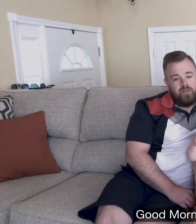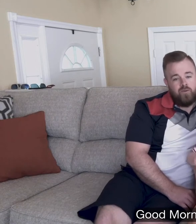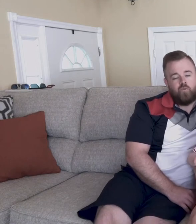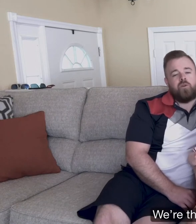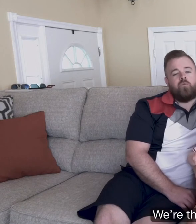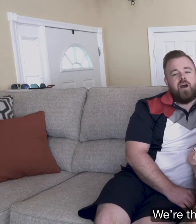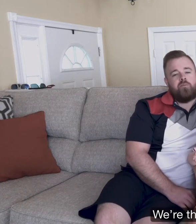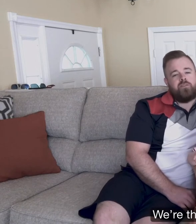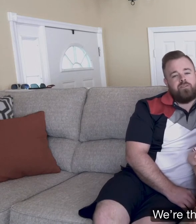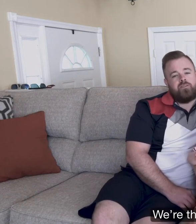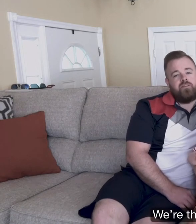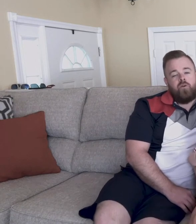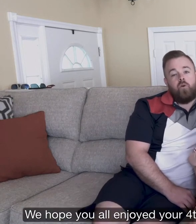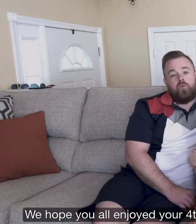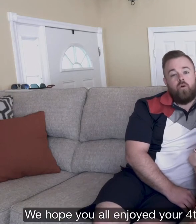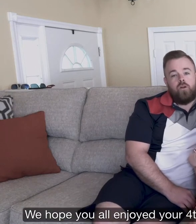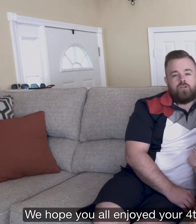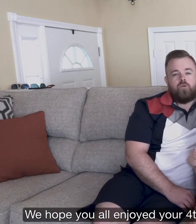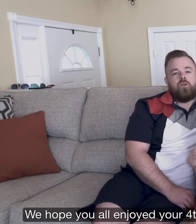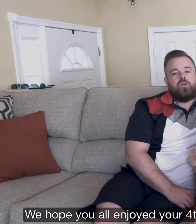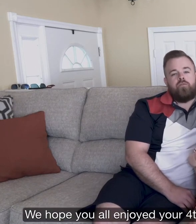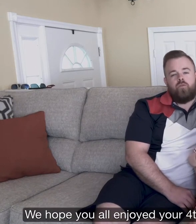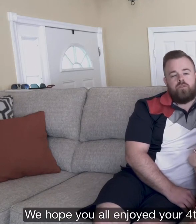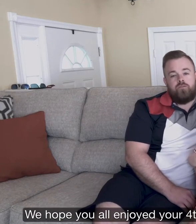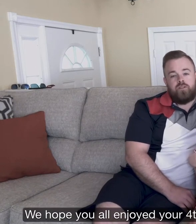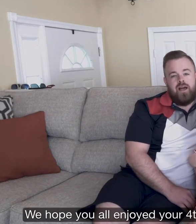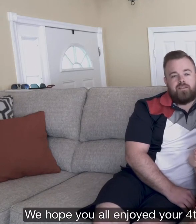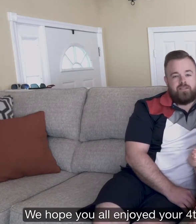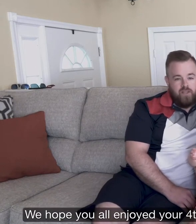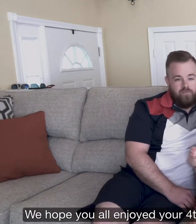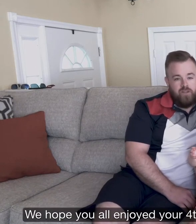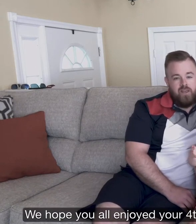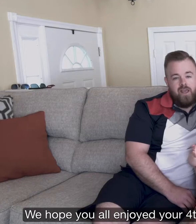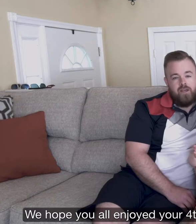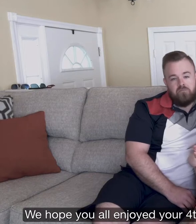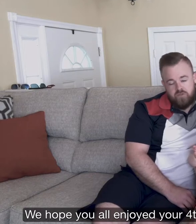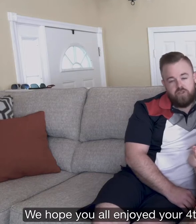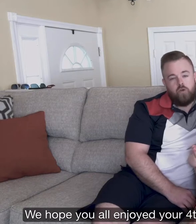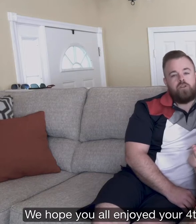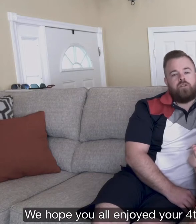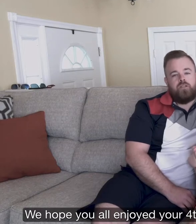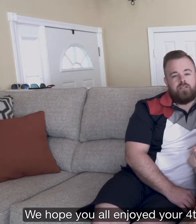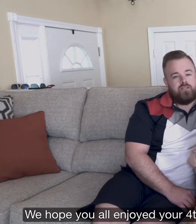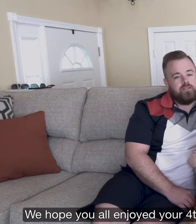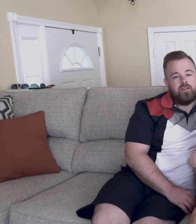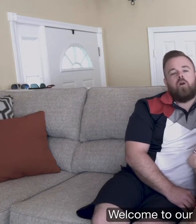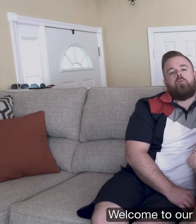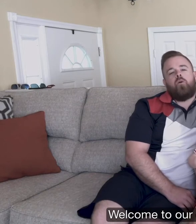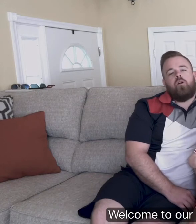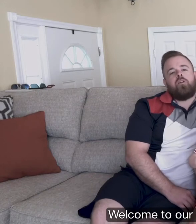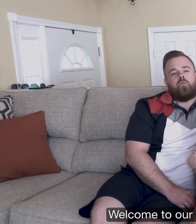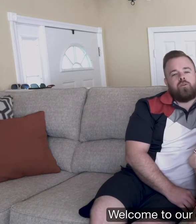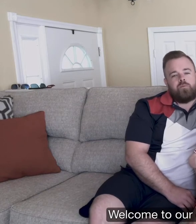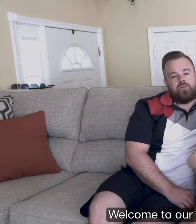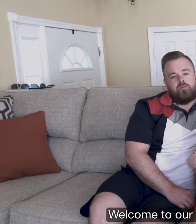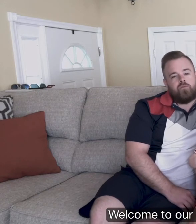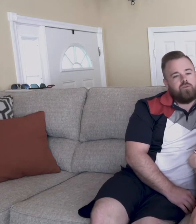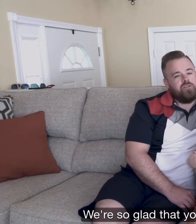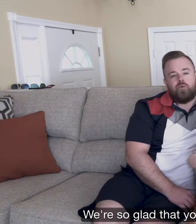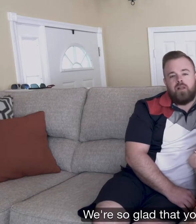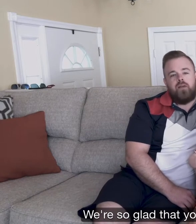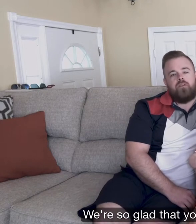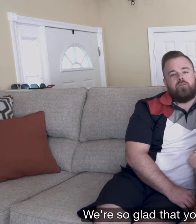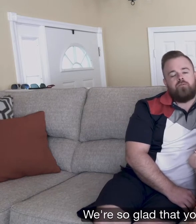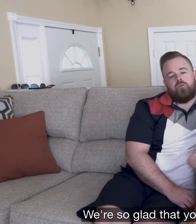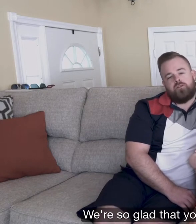Halifax family. We're the Robertsons. We hope you all enjoyed your 4th of July safely and socially distanced. Welcome to our online worship service.